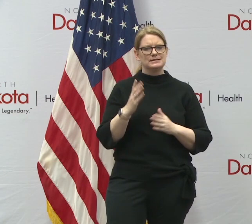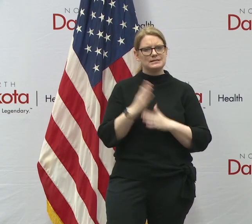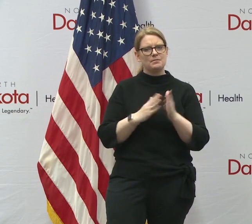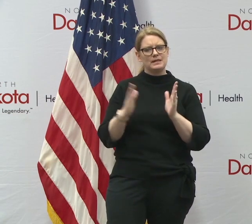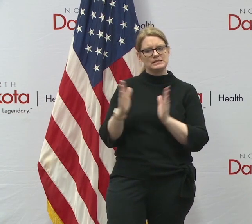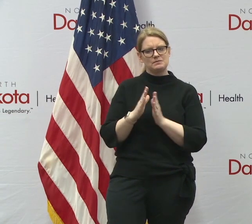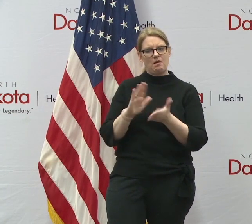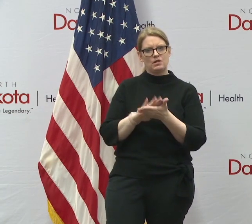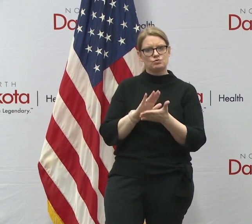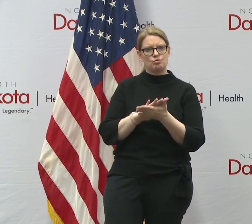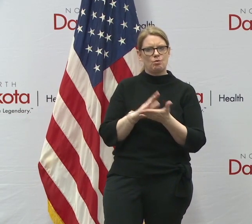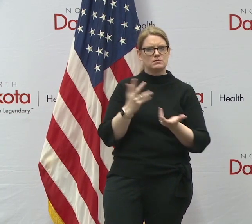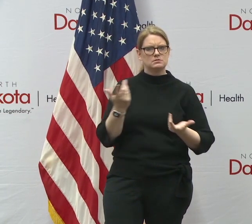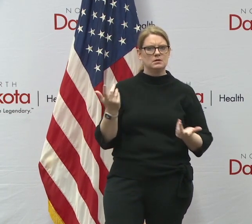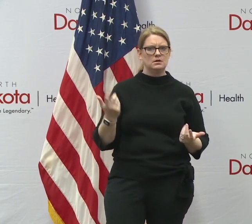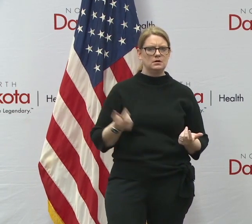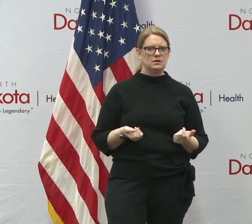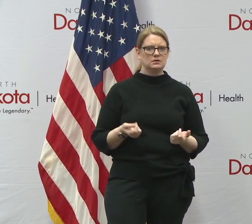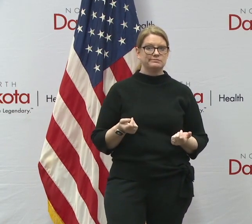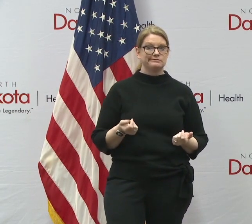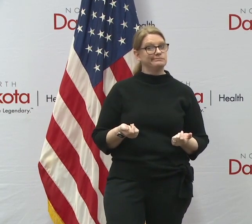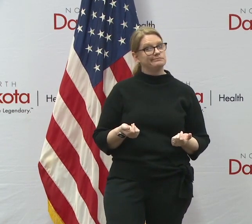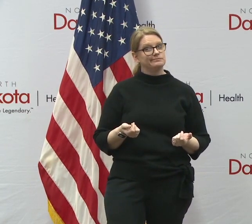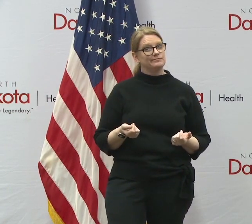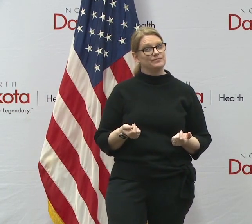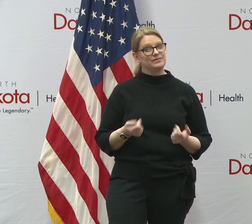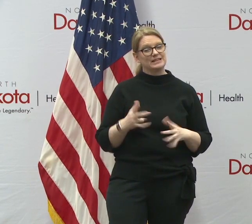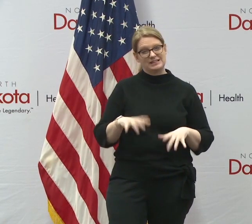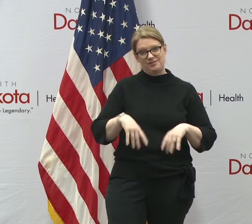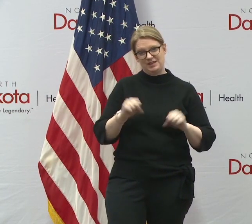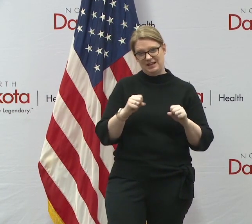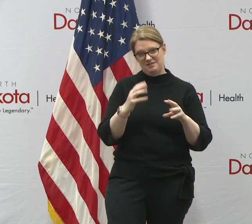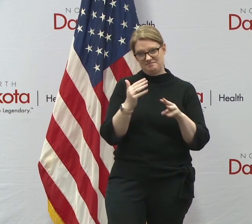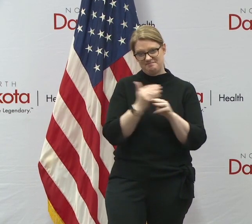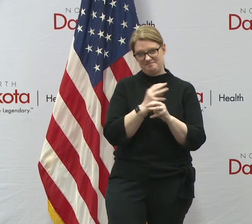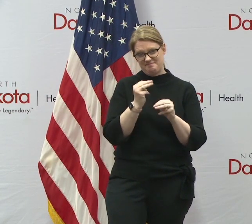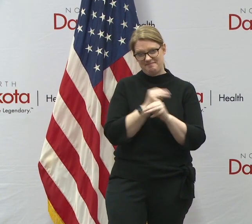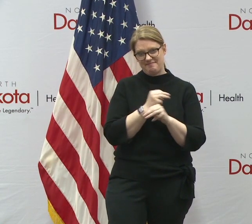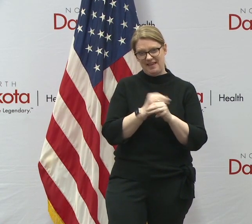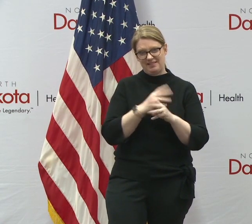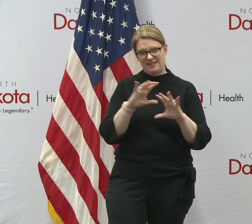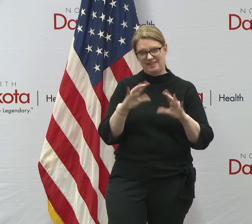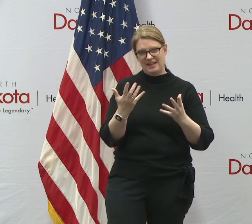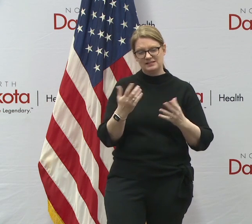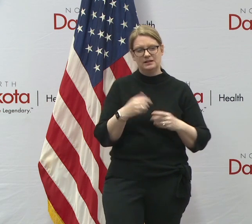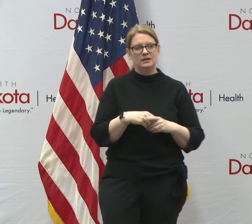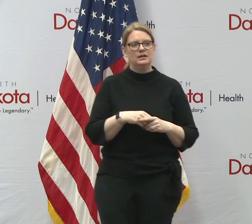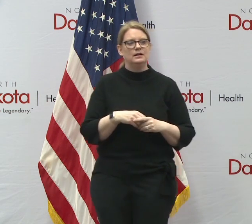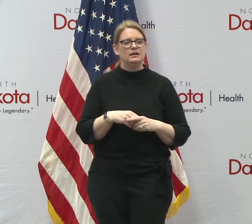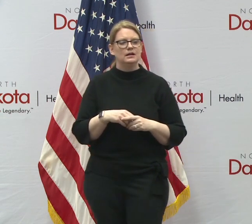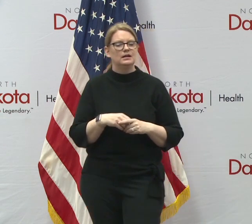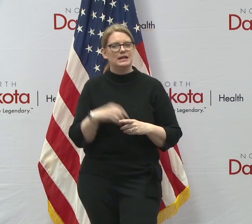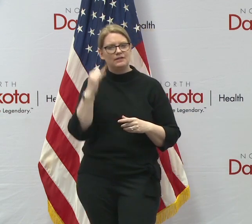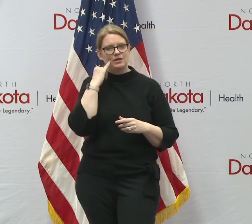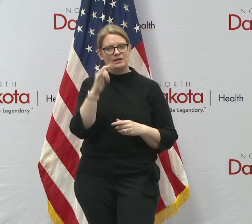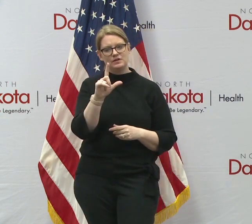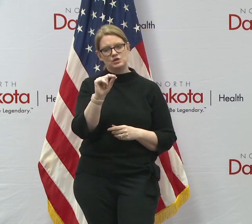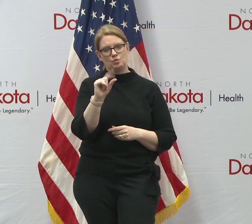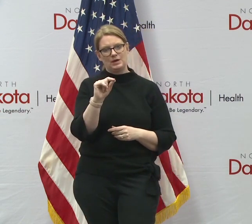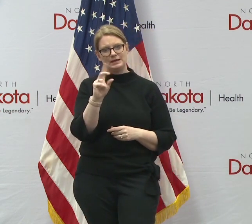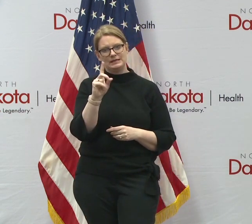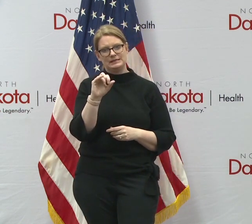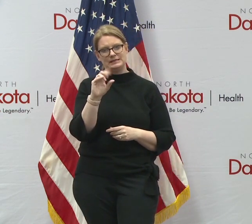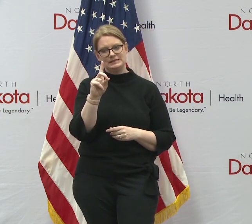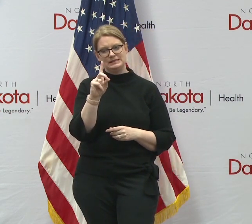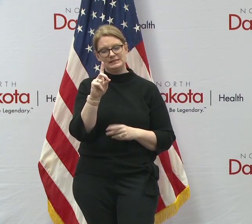schools? It's been a while since taking a math class, but from reviewing what I said earlier, if we got 20 districts left